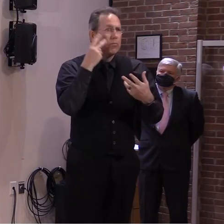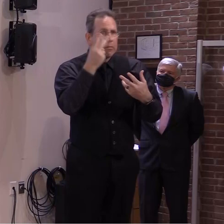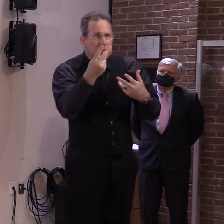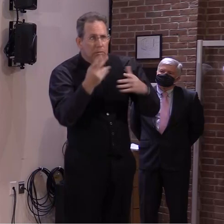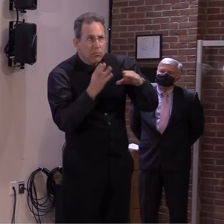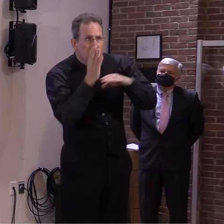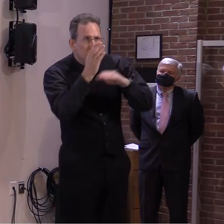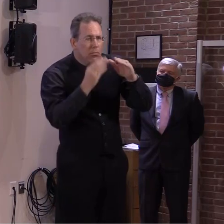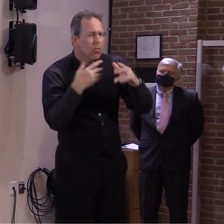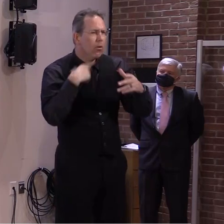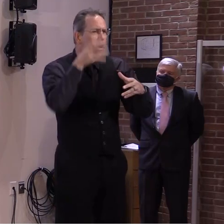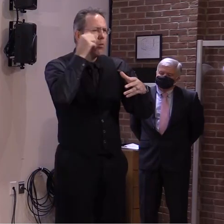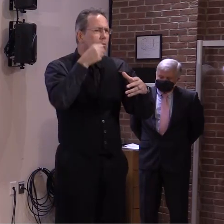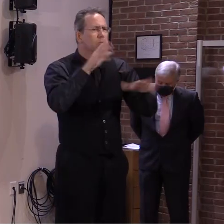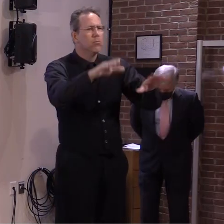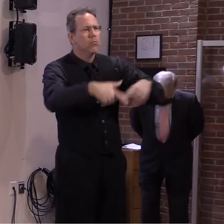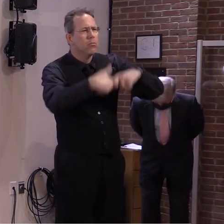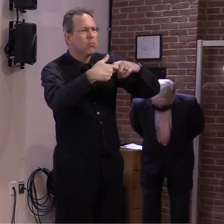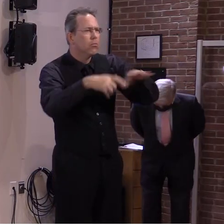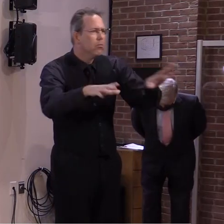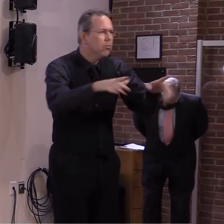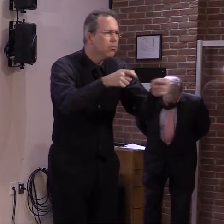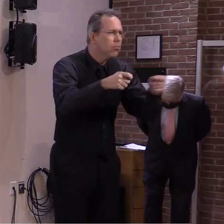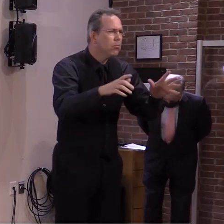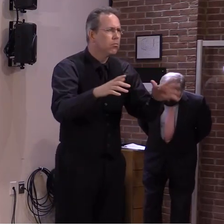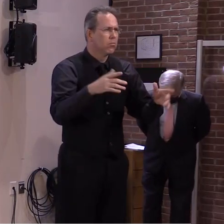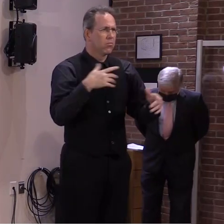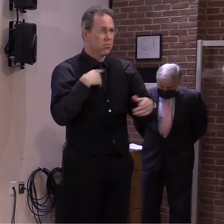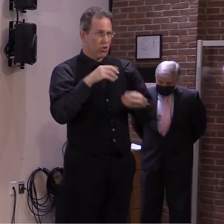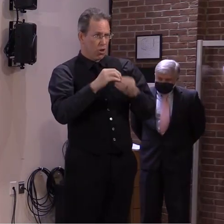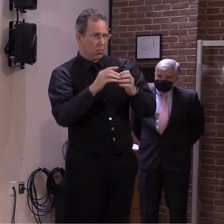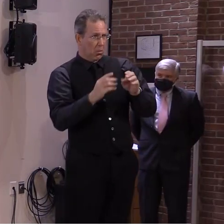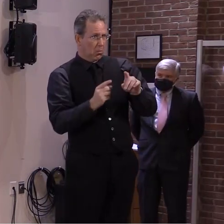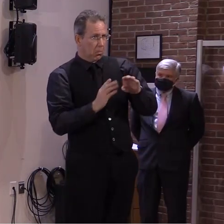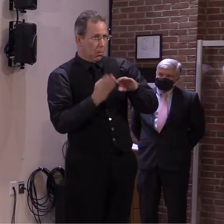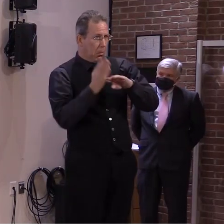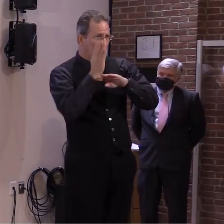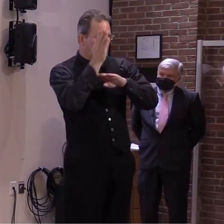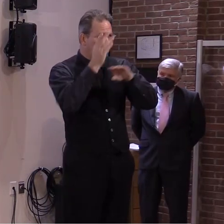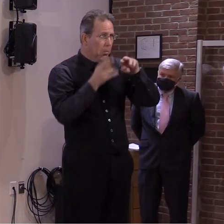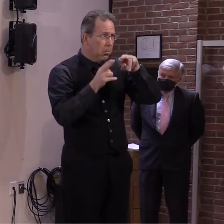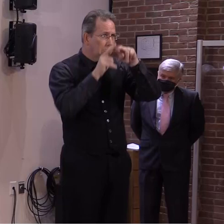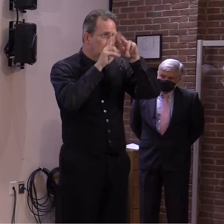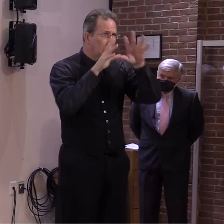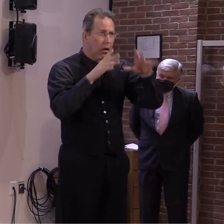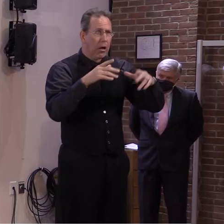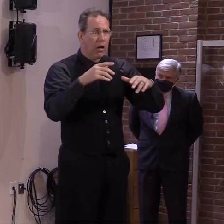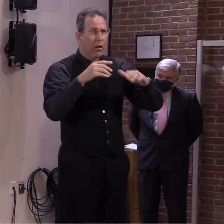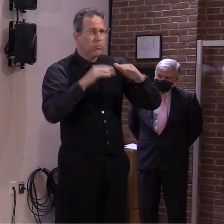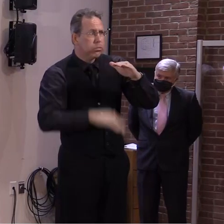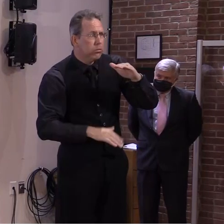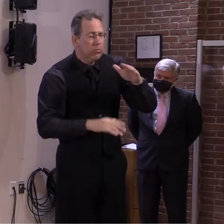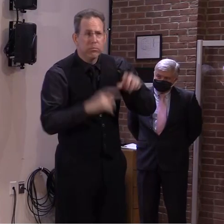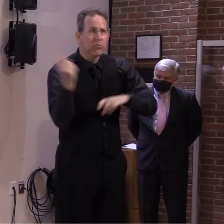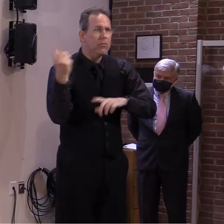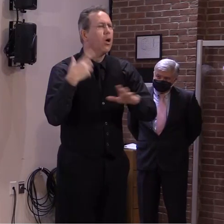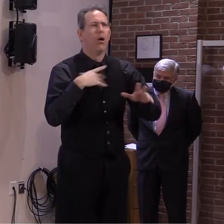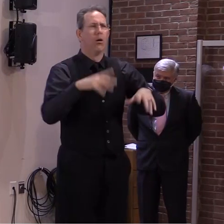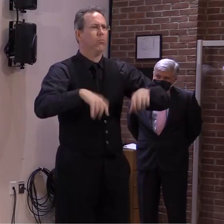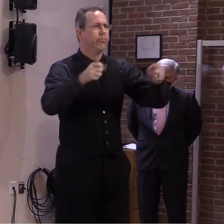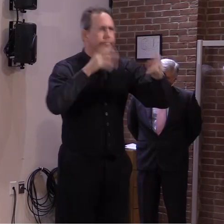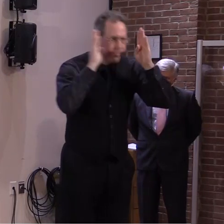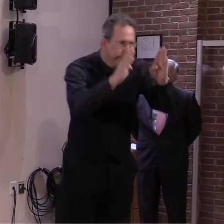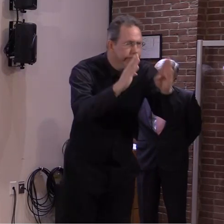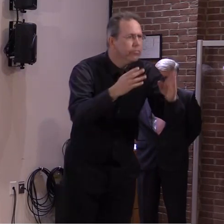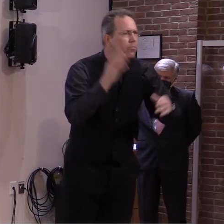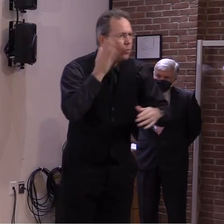to reflect on the data and what we're seeing on the ground. So this is a blueprint. This is a plan. And I believe